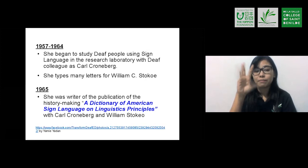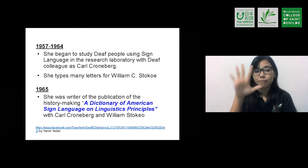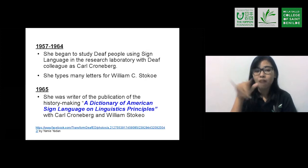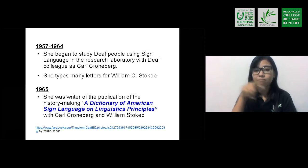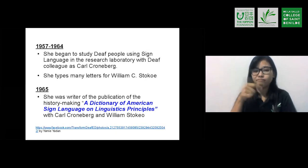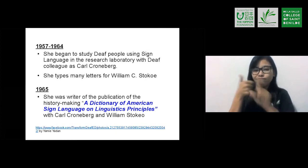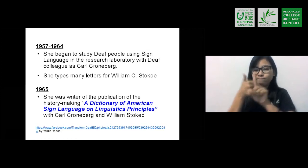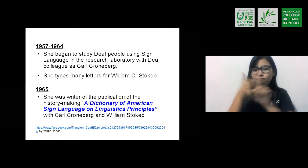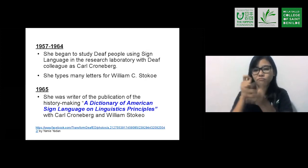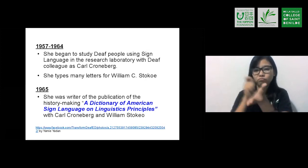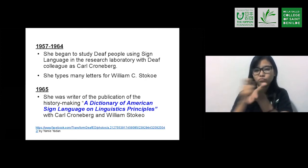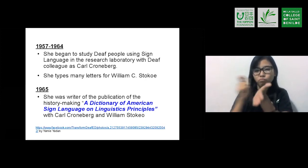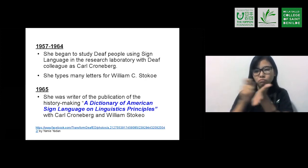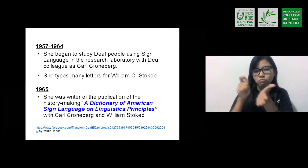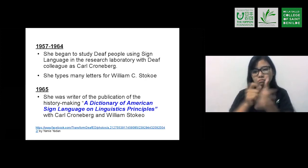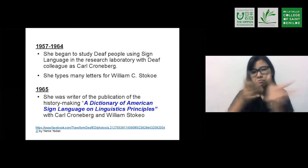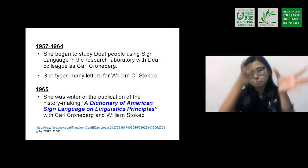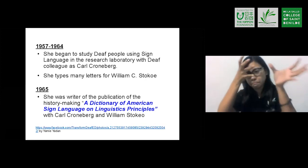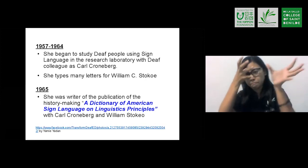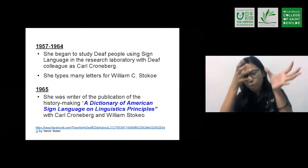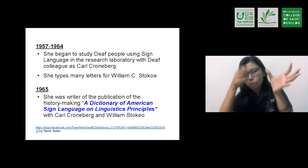together